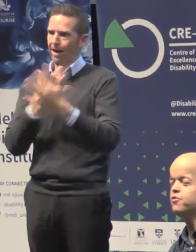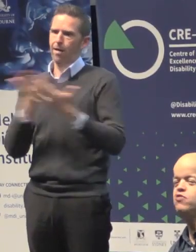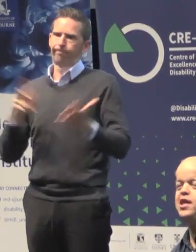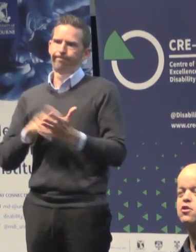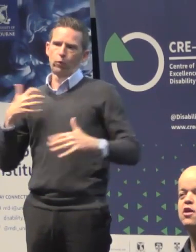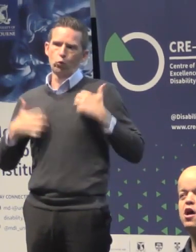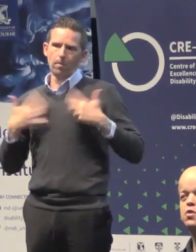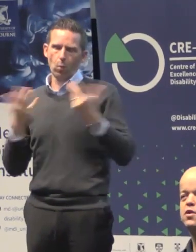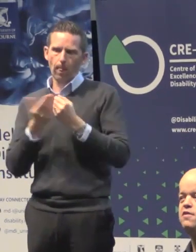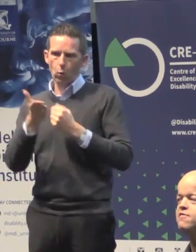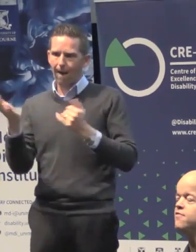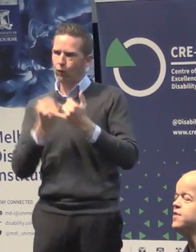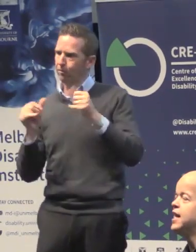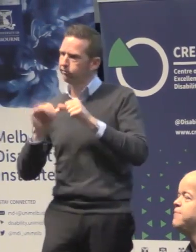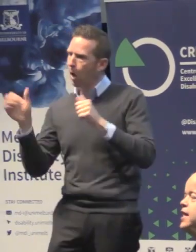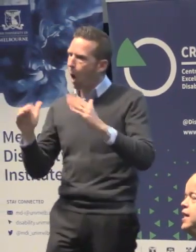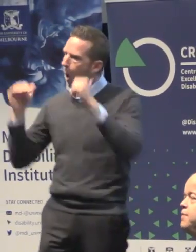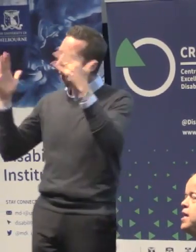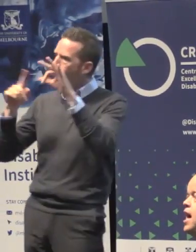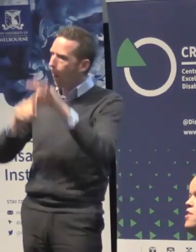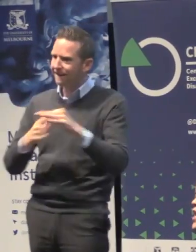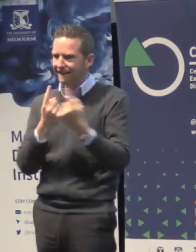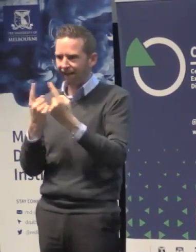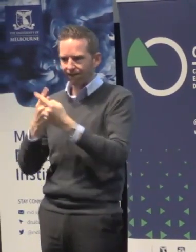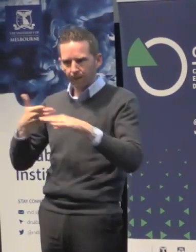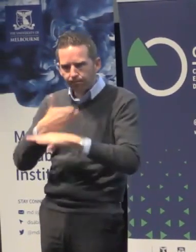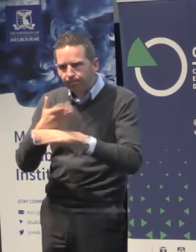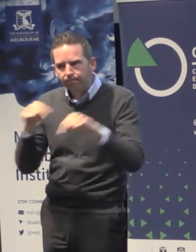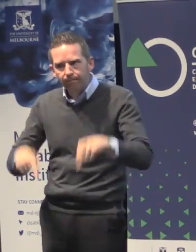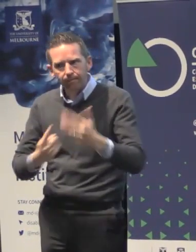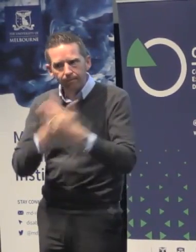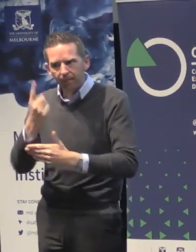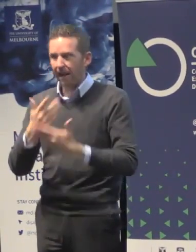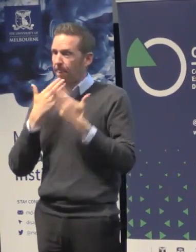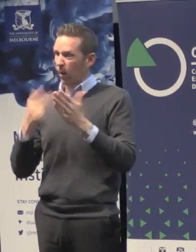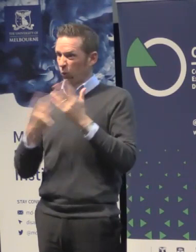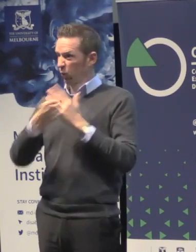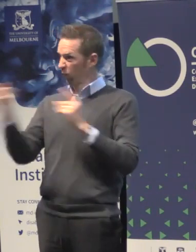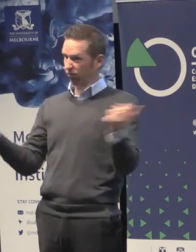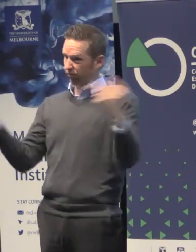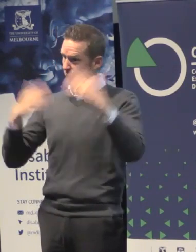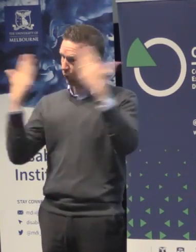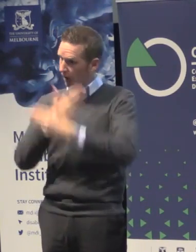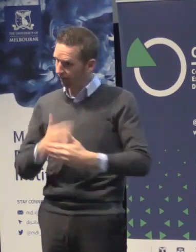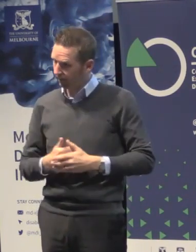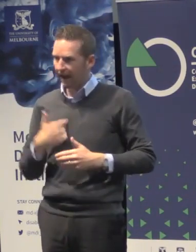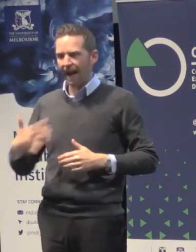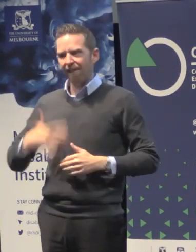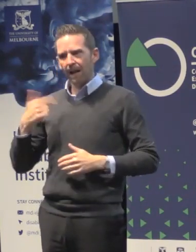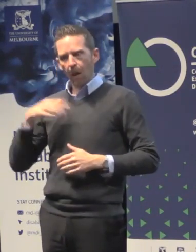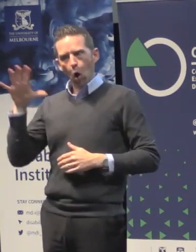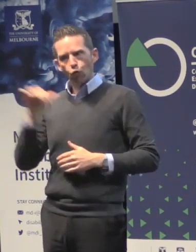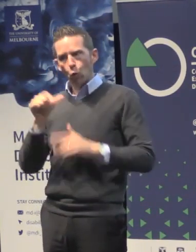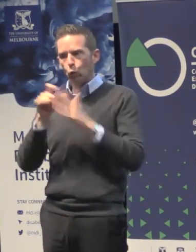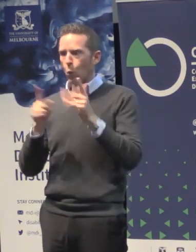with you. Really good, high quality stuff happening here. And thanks to all of you for coming out. I feel I should do